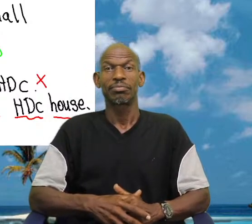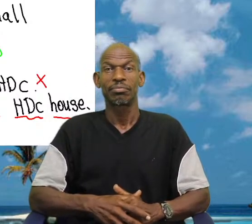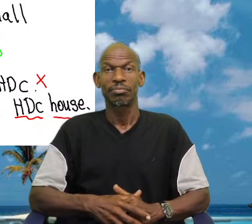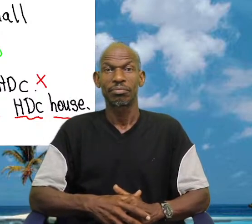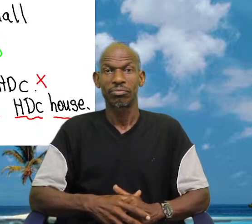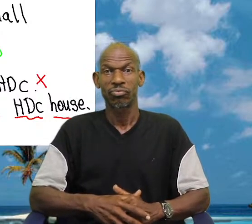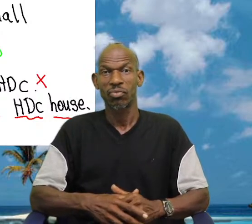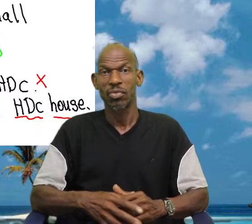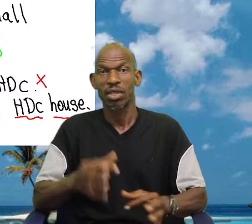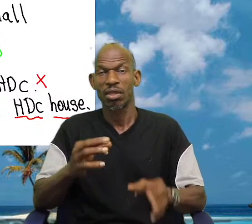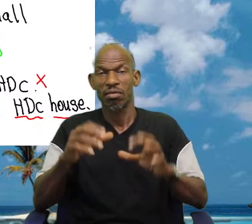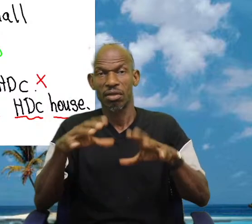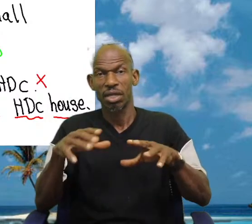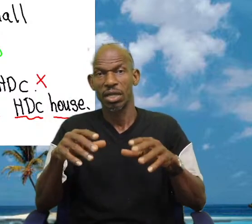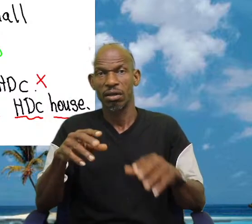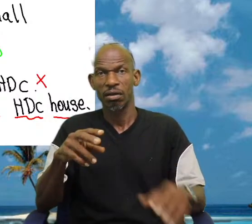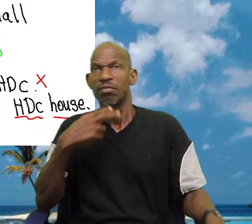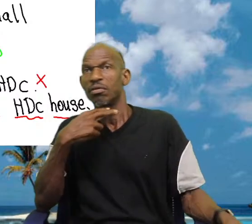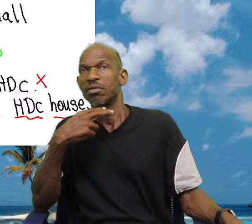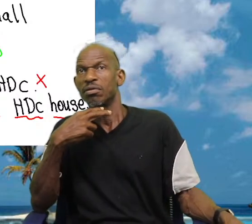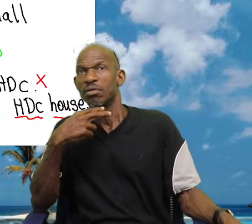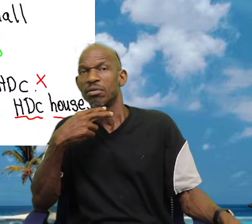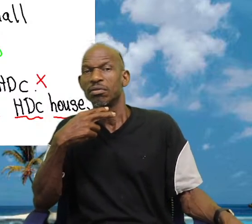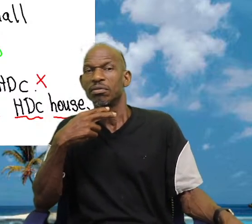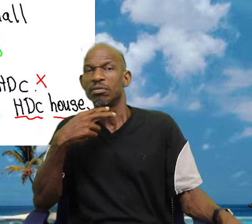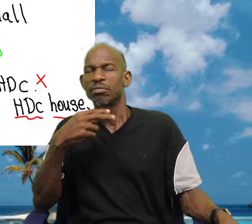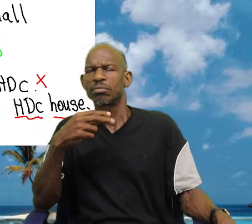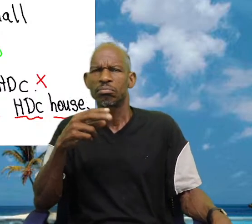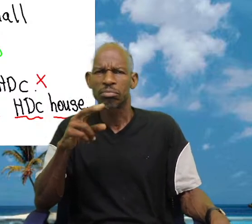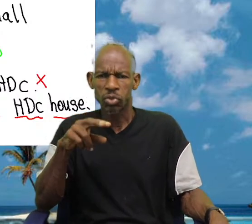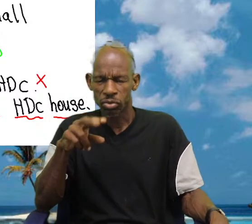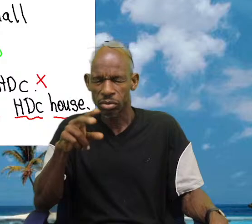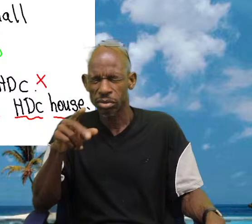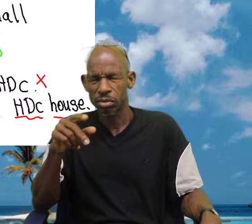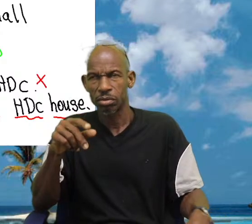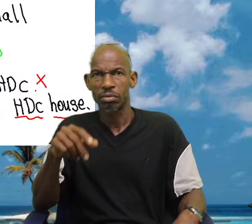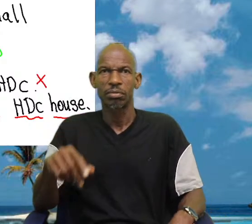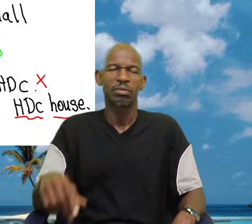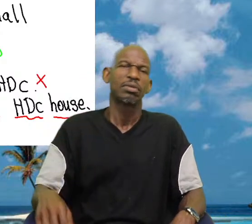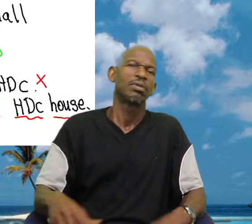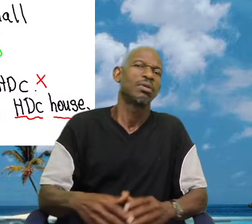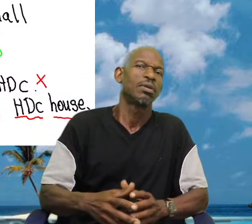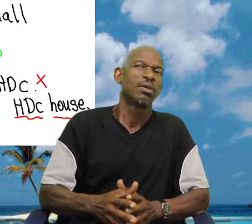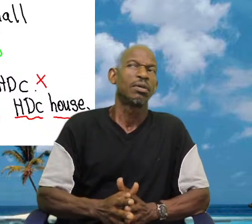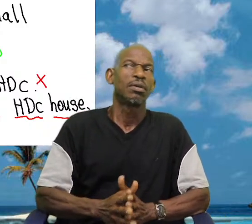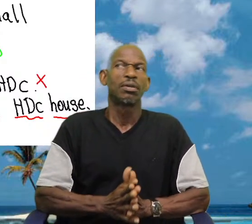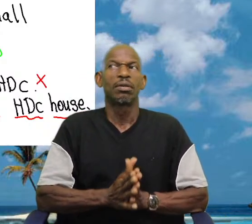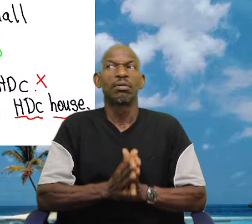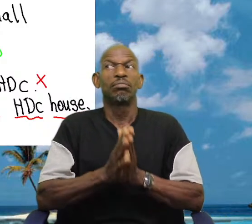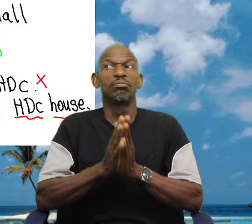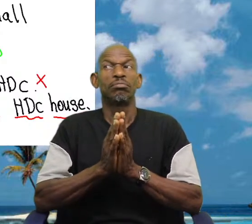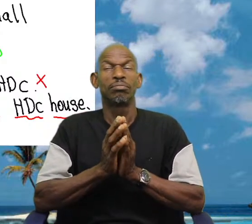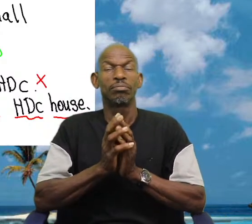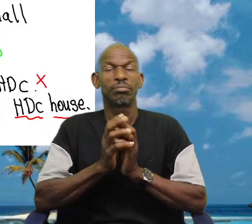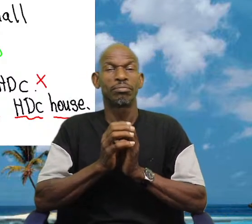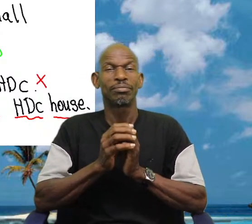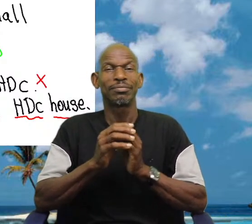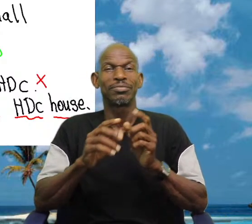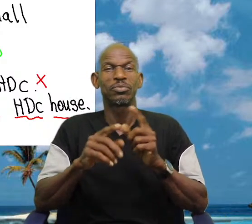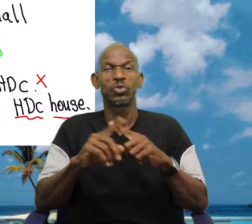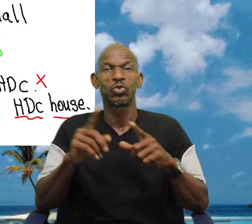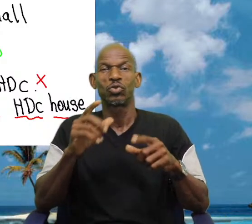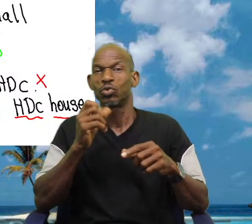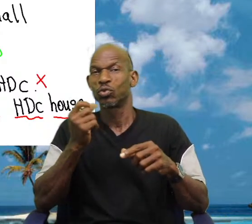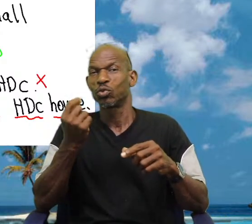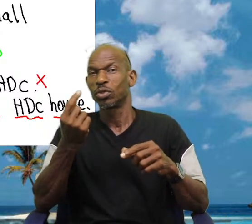freeze. So sometimes you're looking at a movie, all right, and you're seeing words going across the screen. Don't only looking, all right,